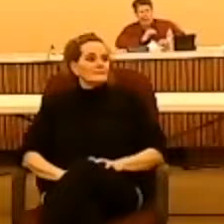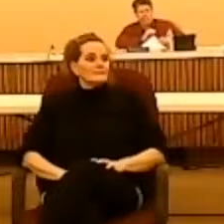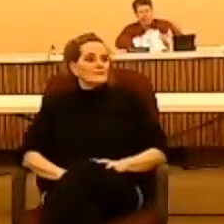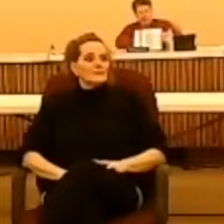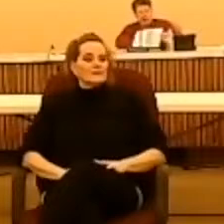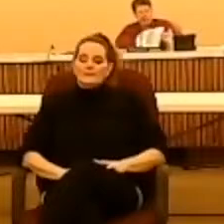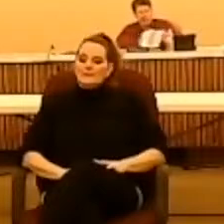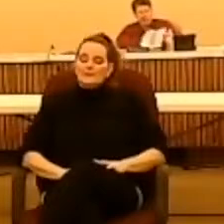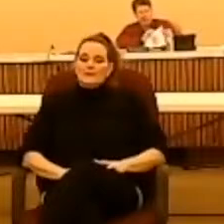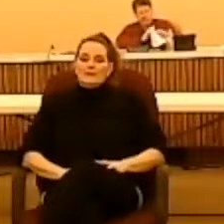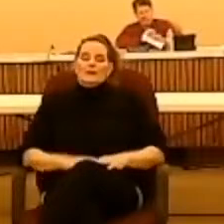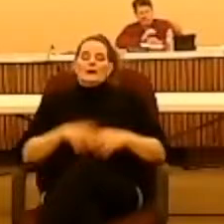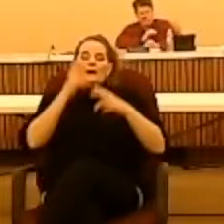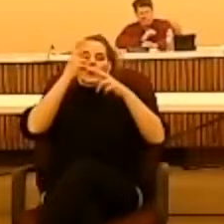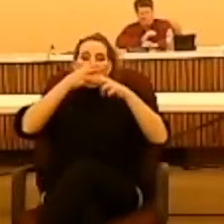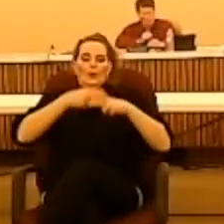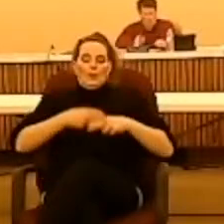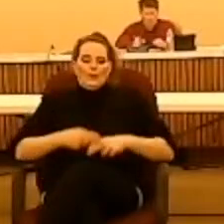Hearing none, please call the roll.